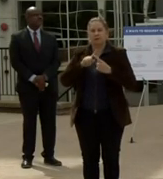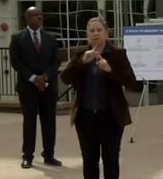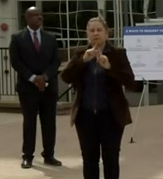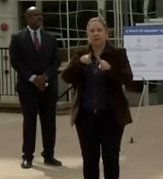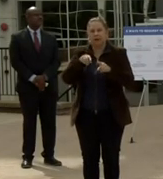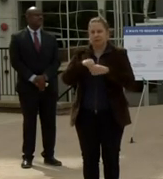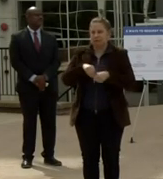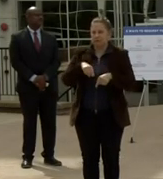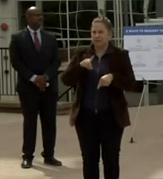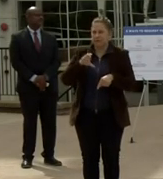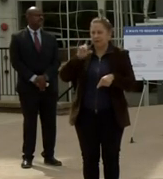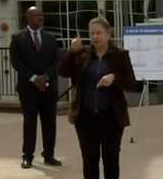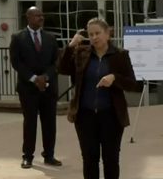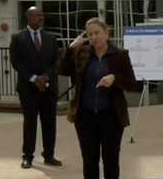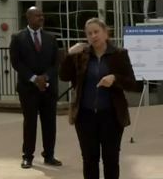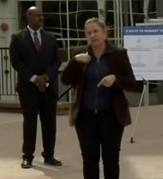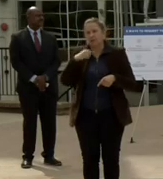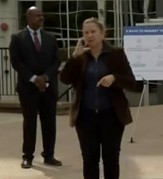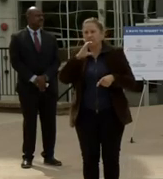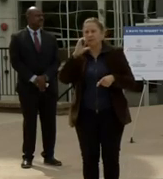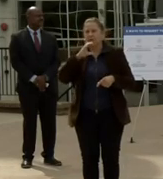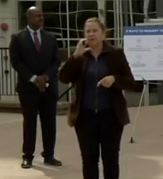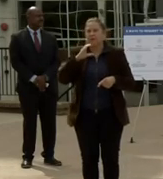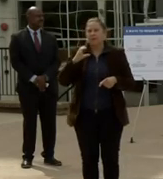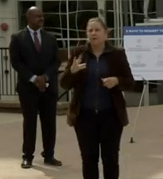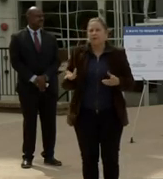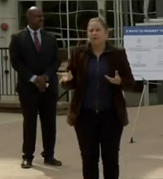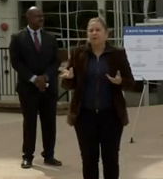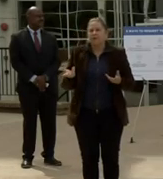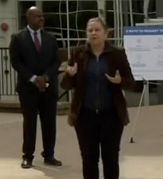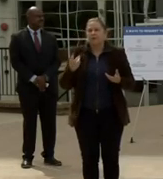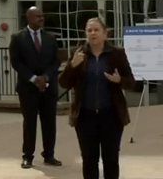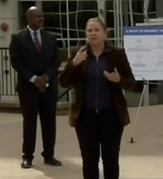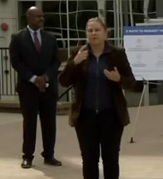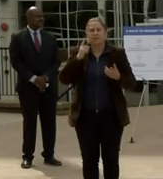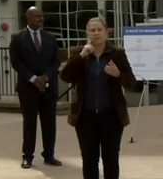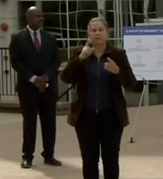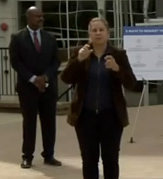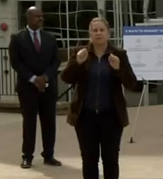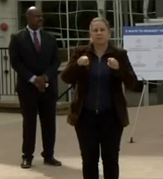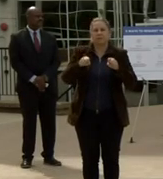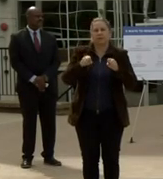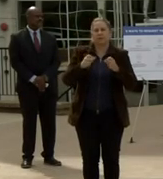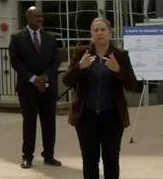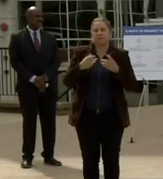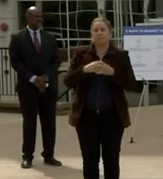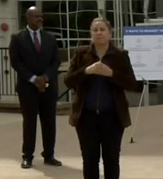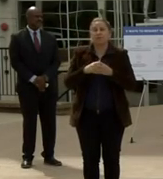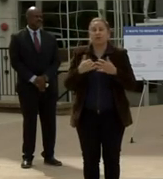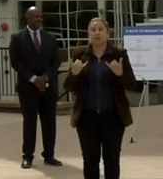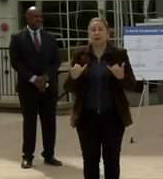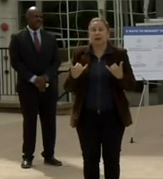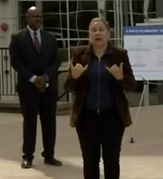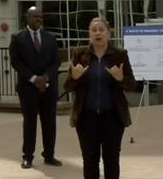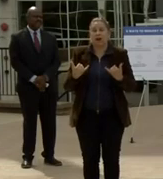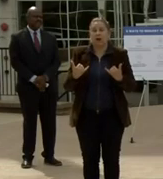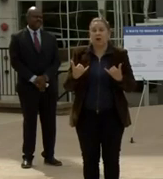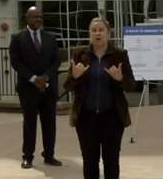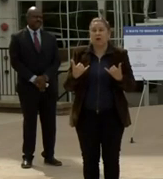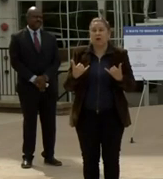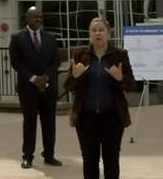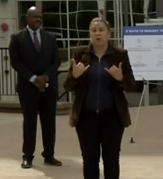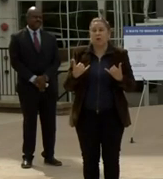think any city situated like ours will have those number of beds regularly in use in their